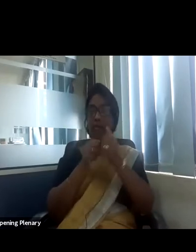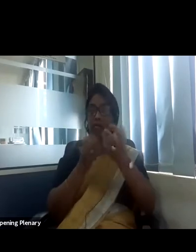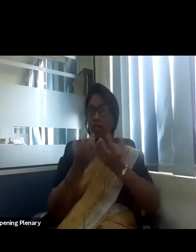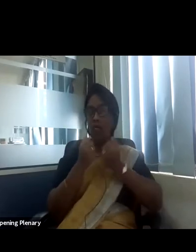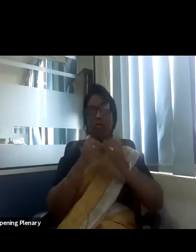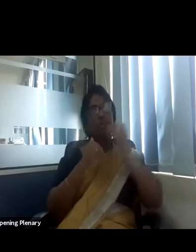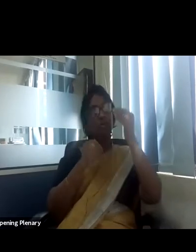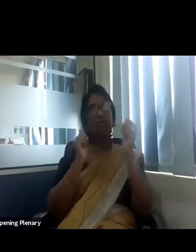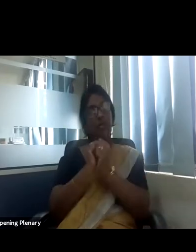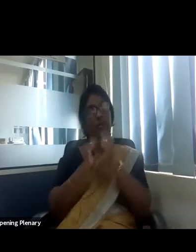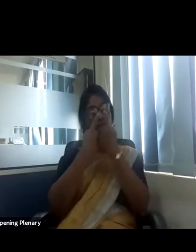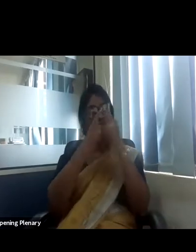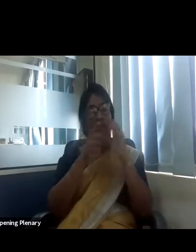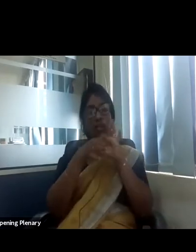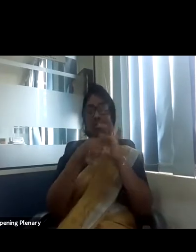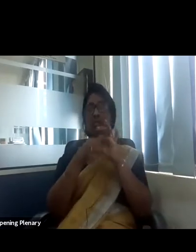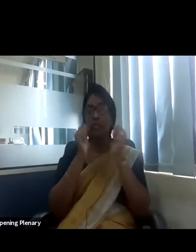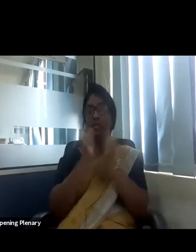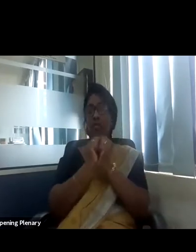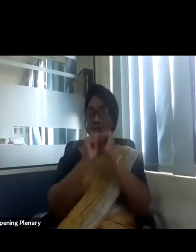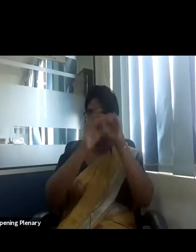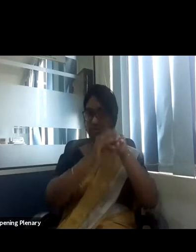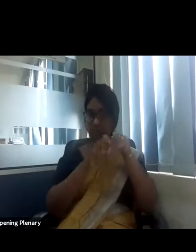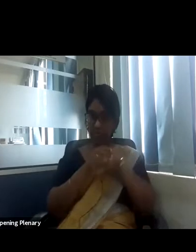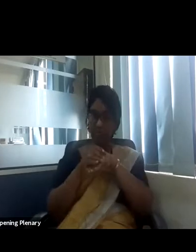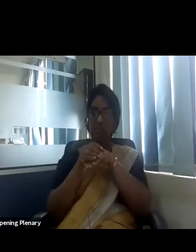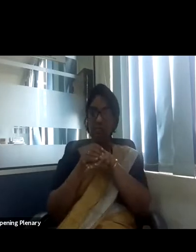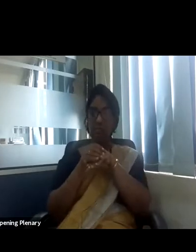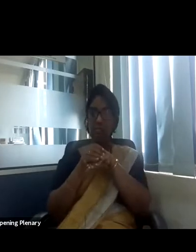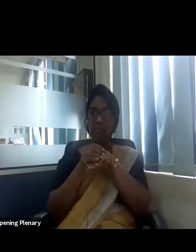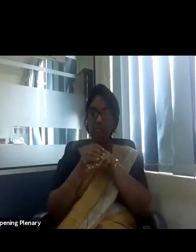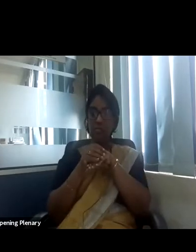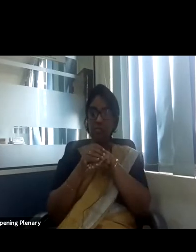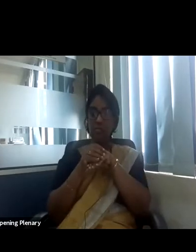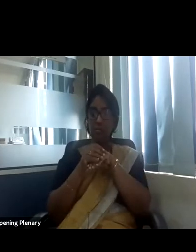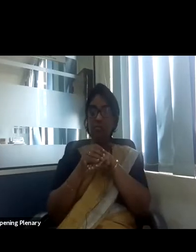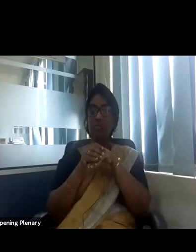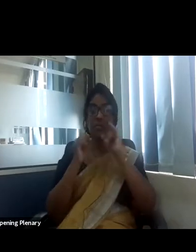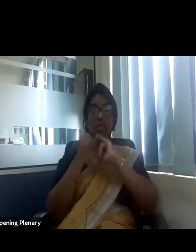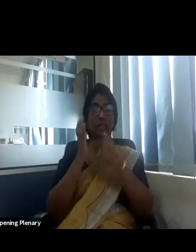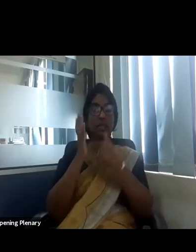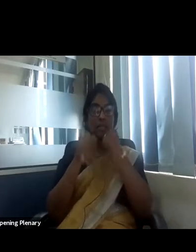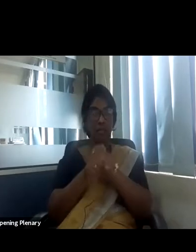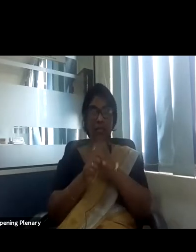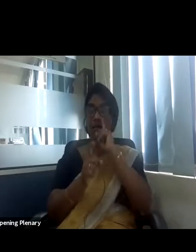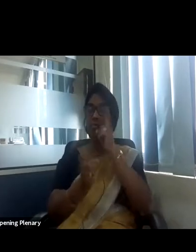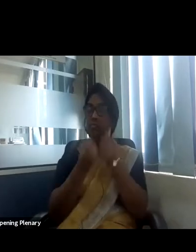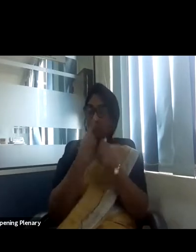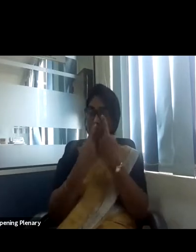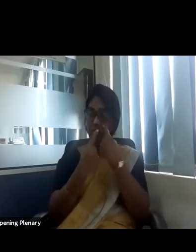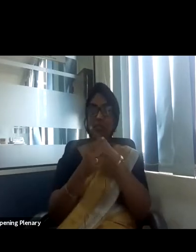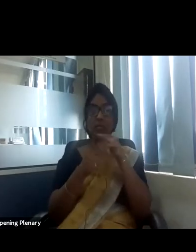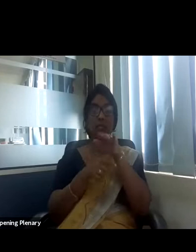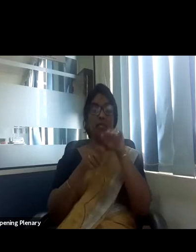have also taken important steps to strengthen SDG monitoring and review mechanism towards this